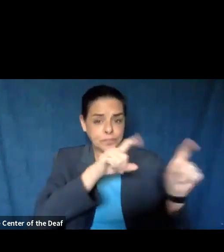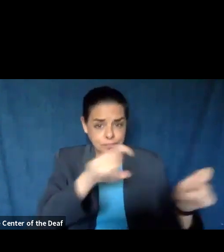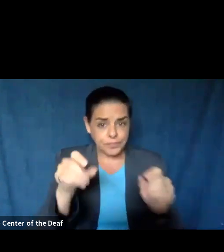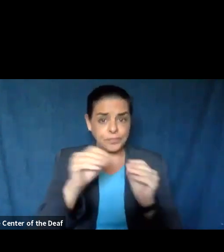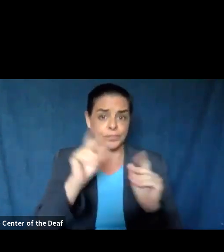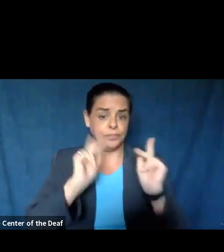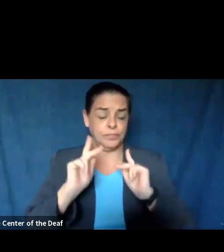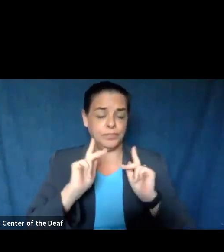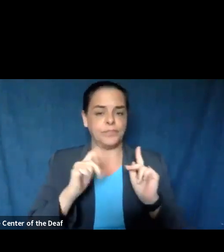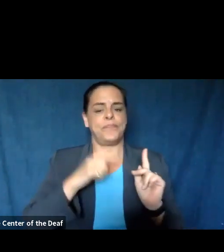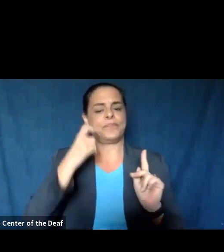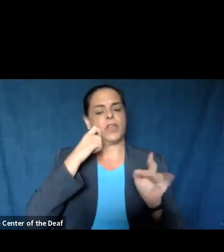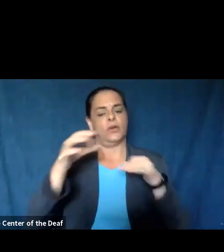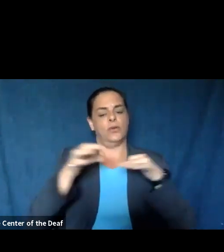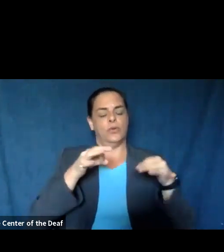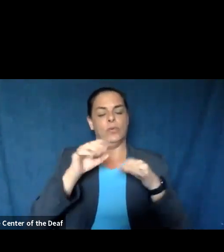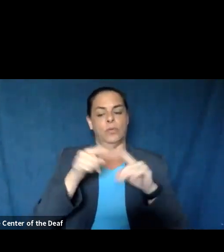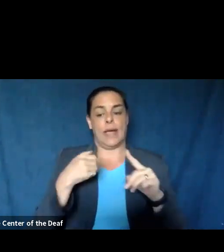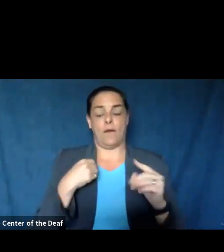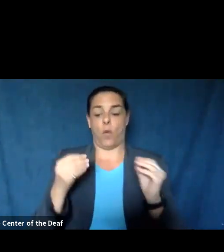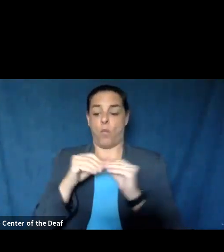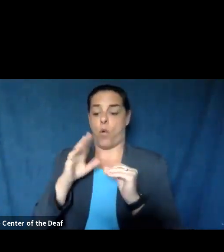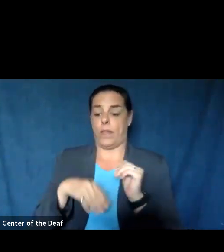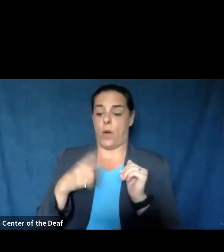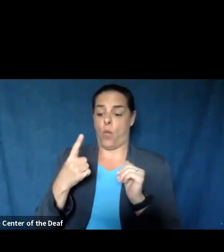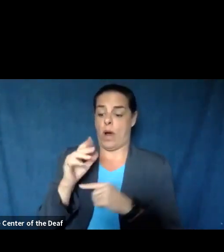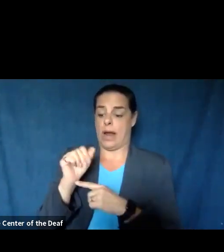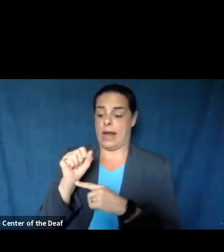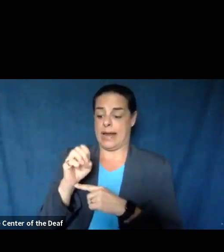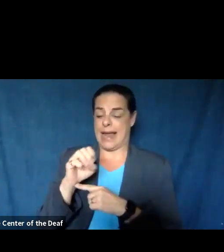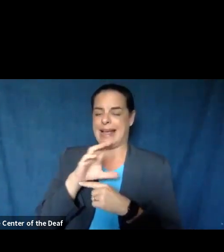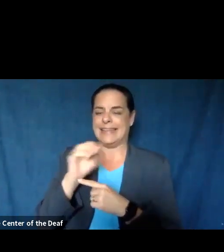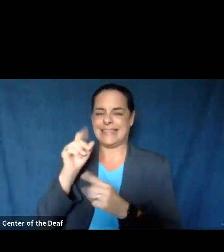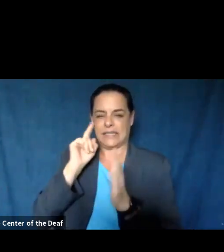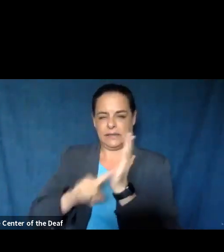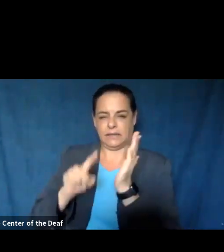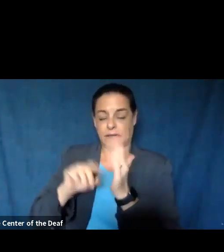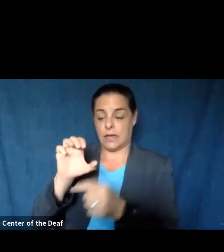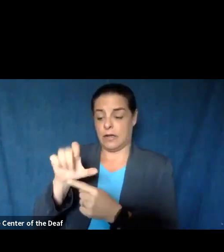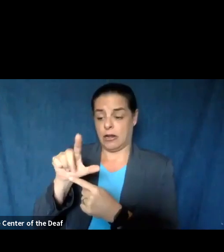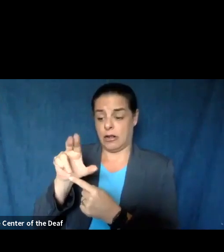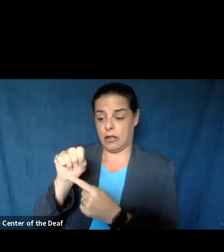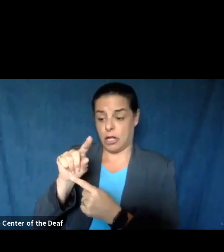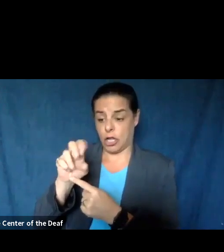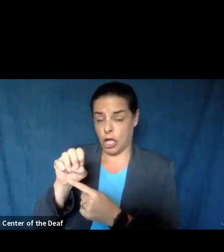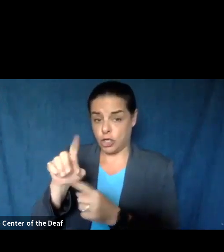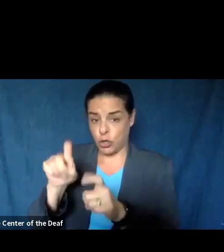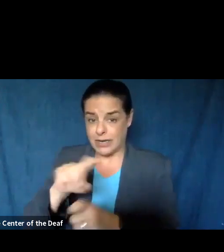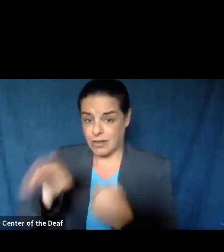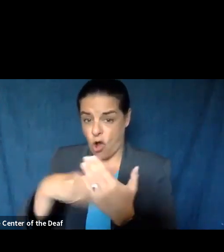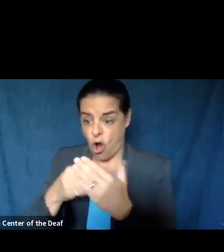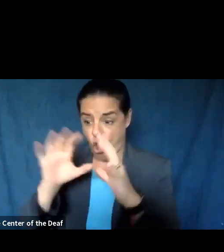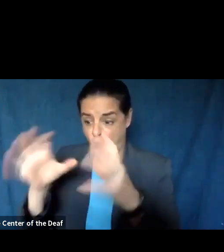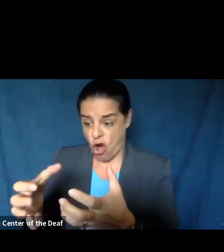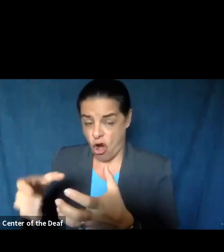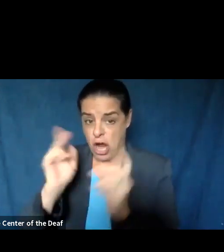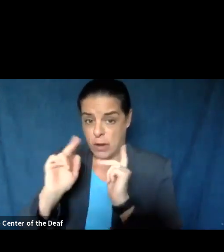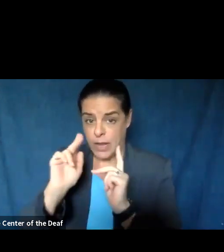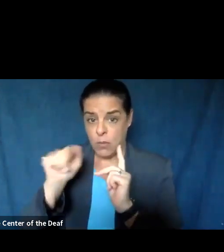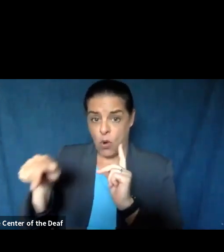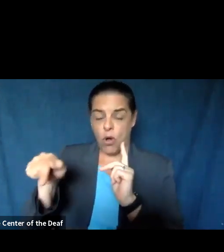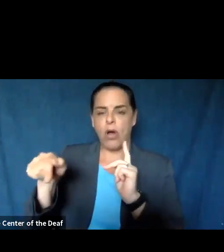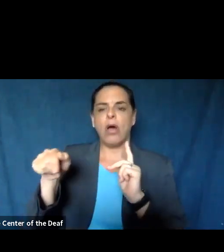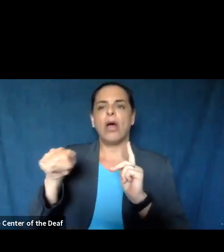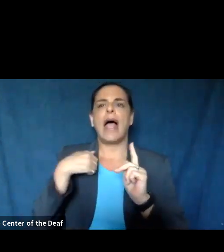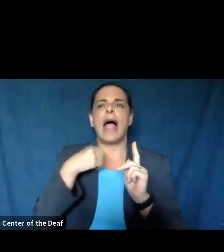described kind of the process with when we have more than one case in an area and we do cluster investigations and we're testing all of those people. So there's a little bit of